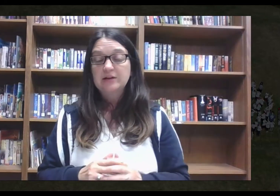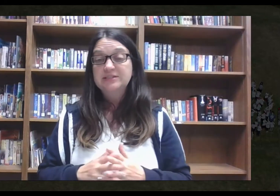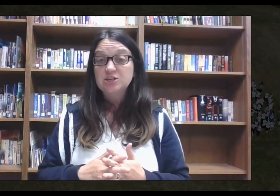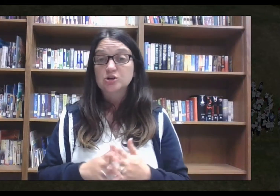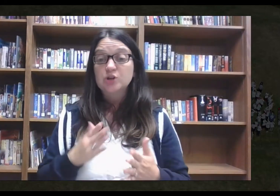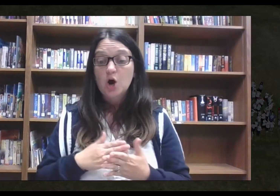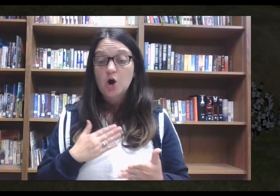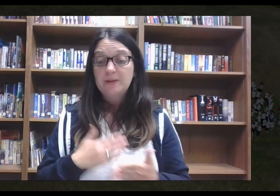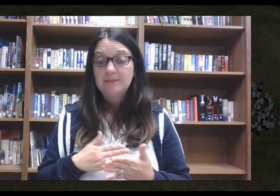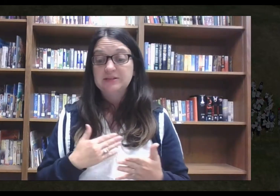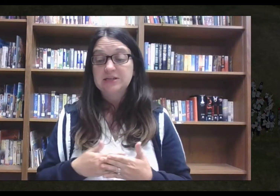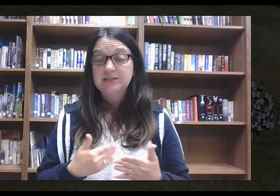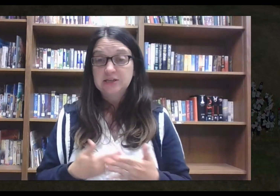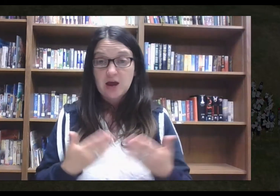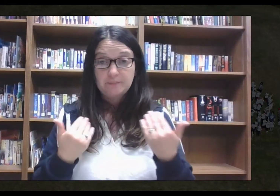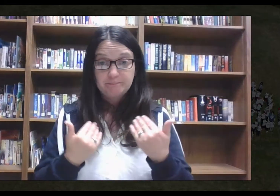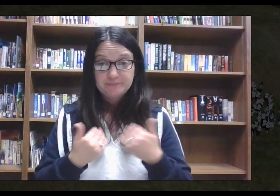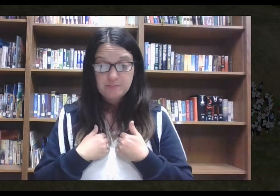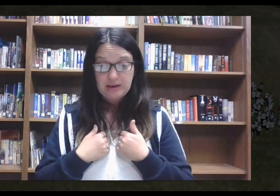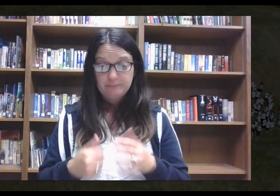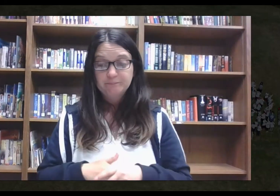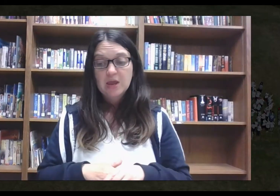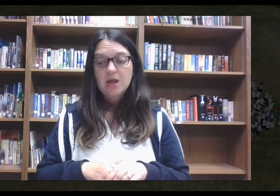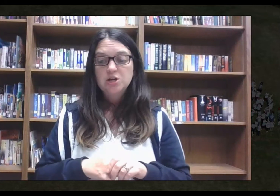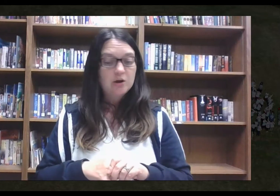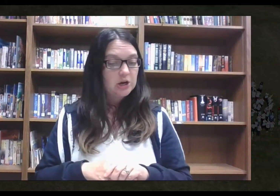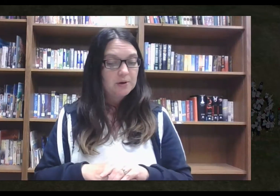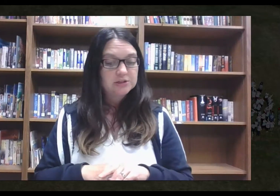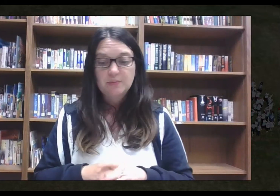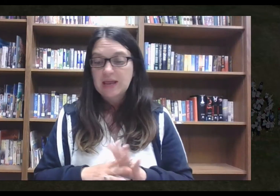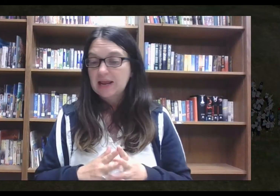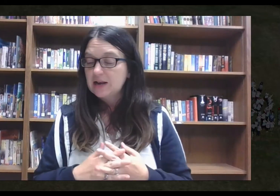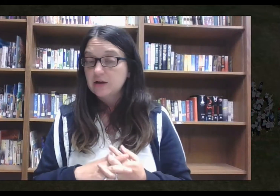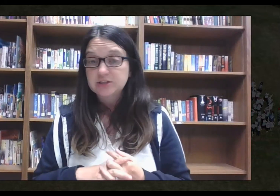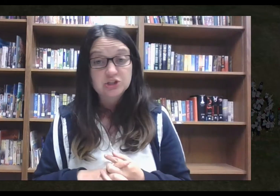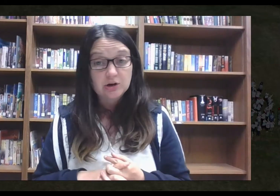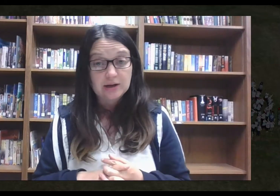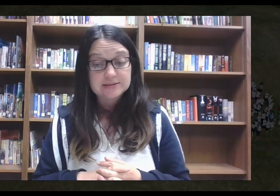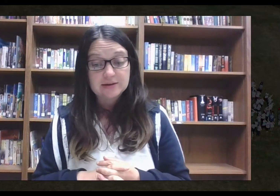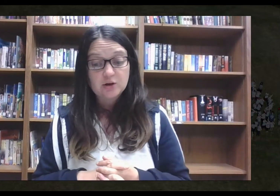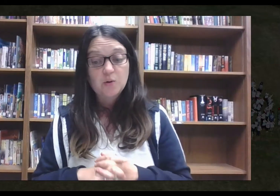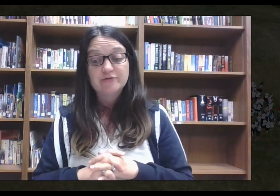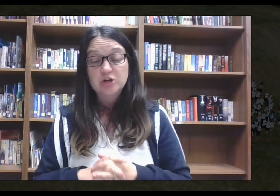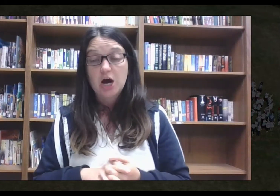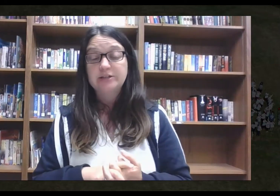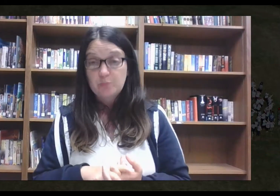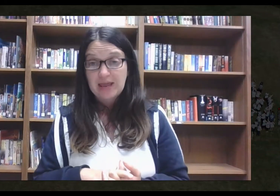Now, teachers, all payments need to come to me. No yearbooks will be handed out to students who have not